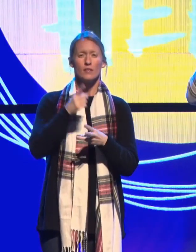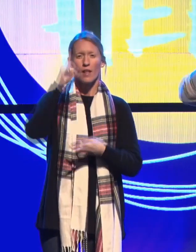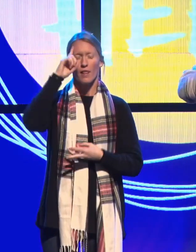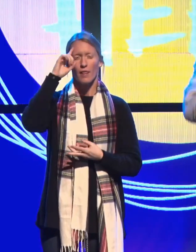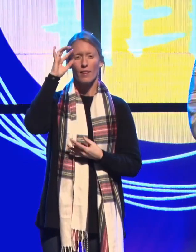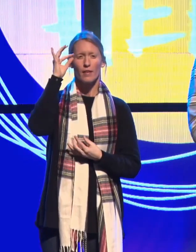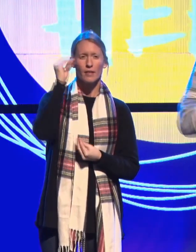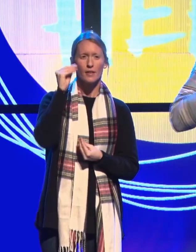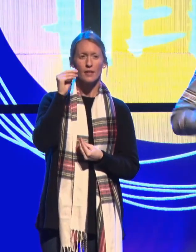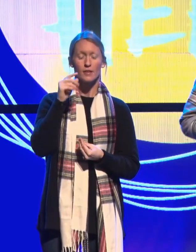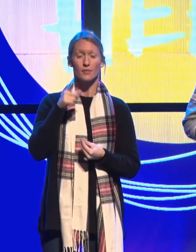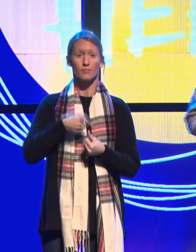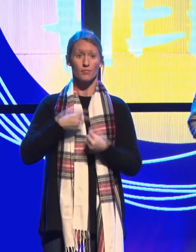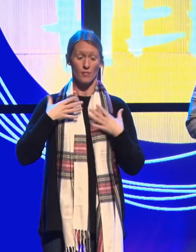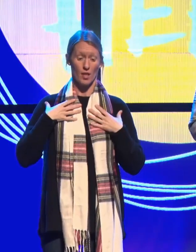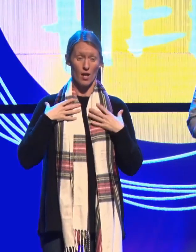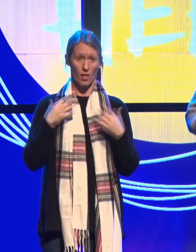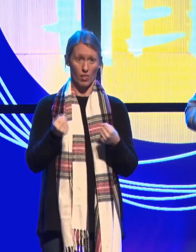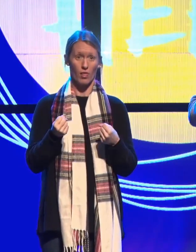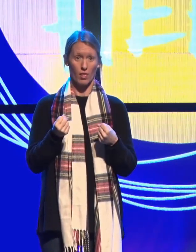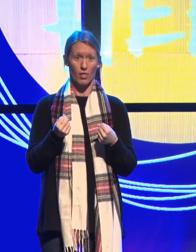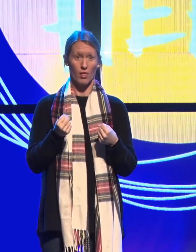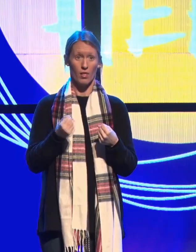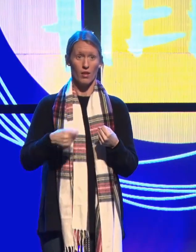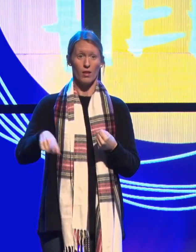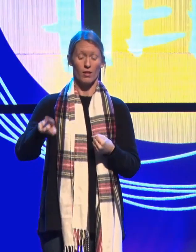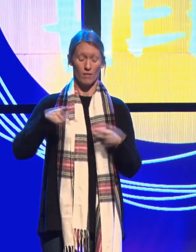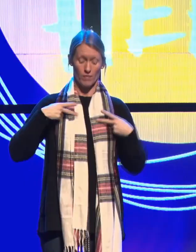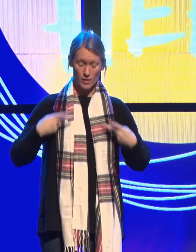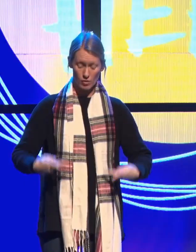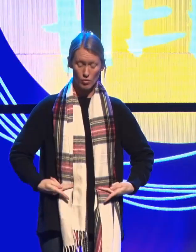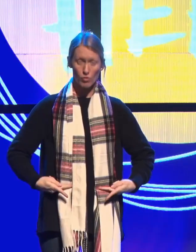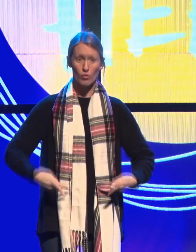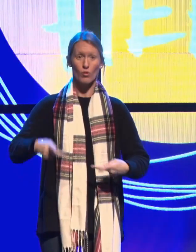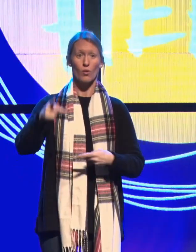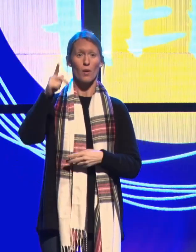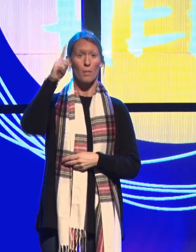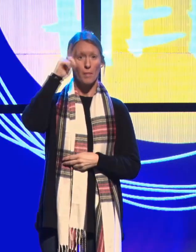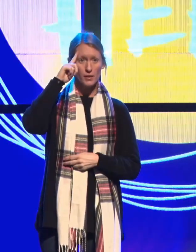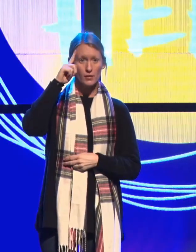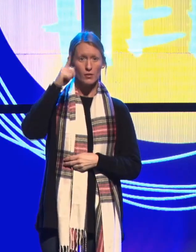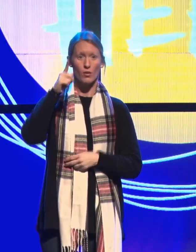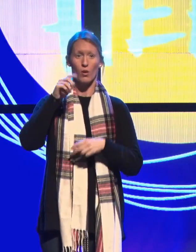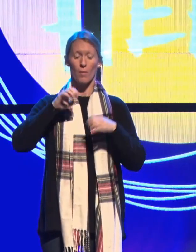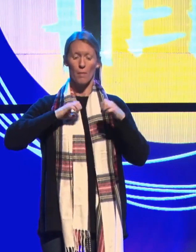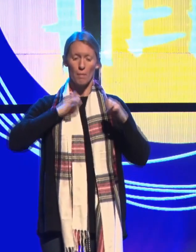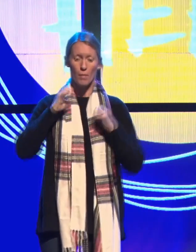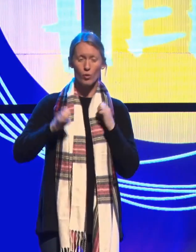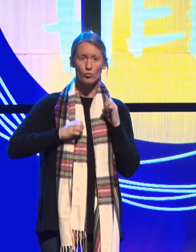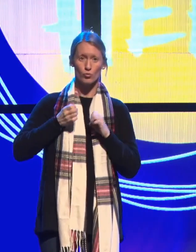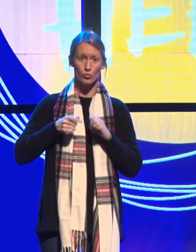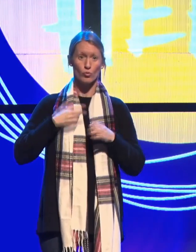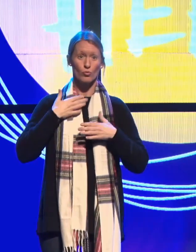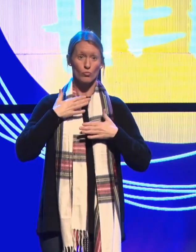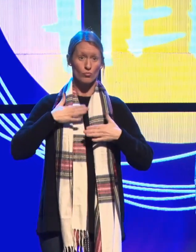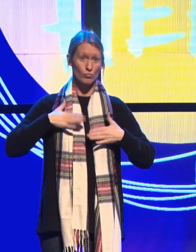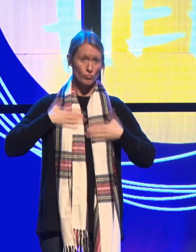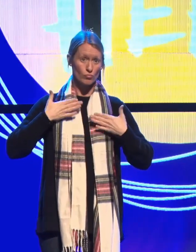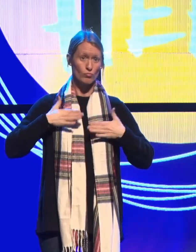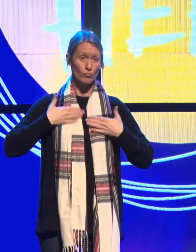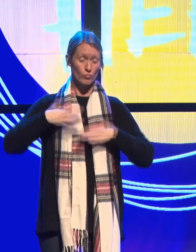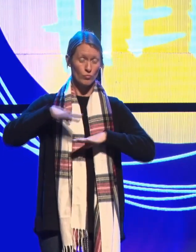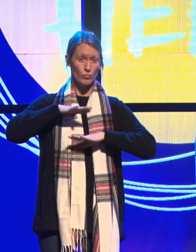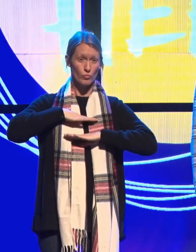So you've got your health, your physical health. You've got your mental and your emotional well-being. Right? Will you be proactive? Will